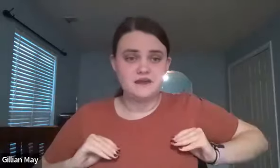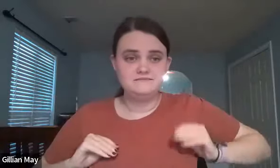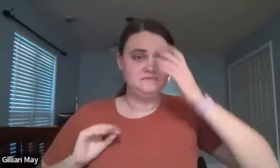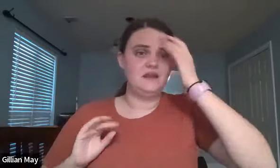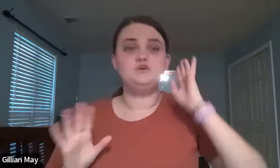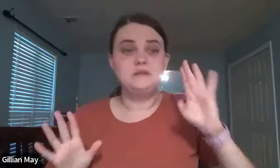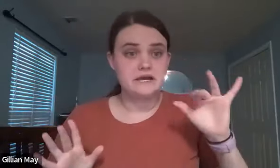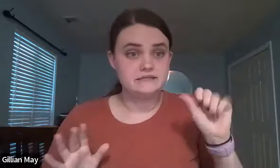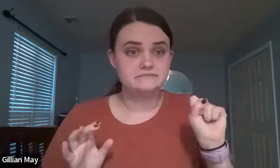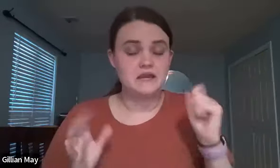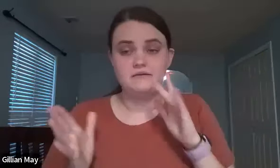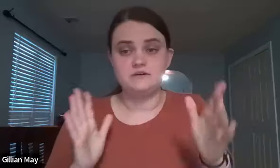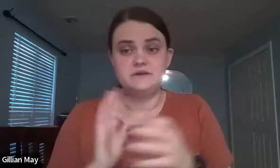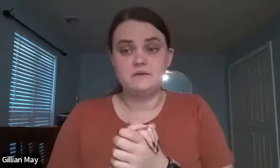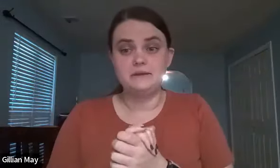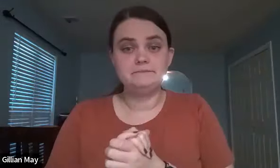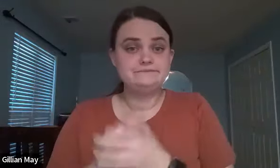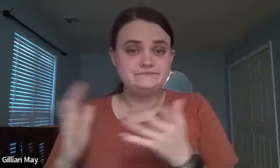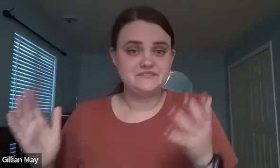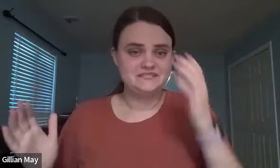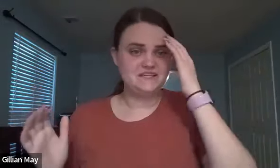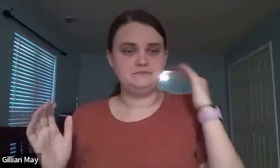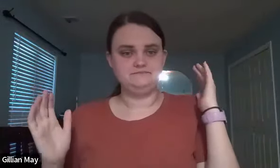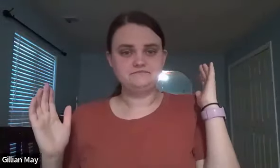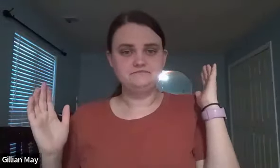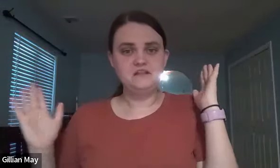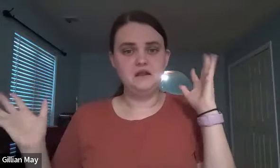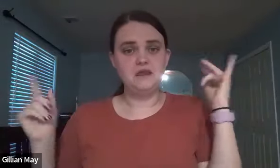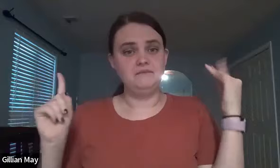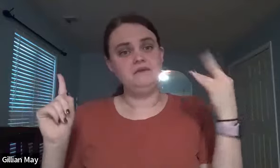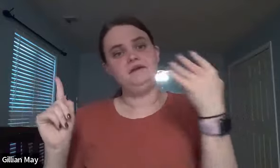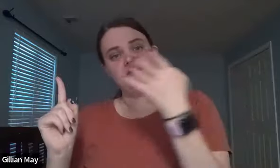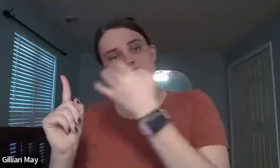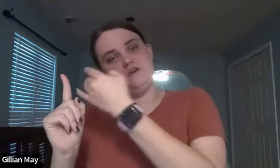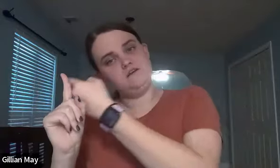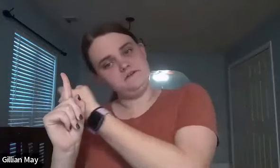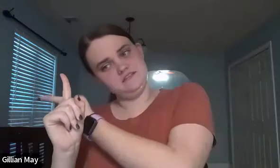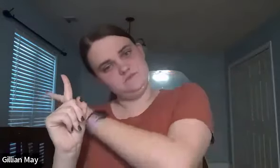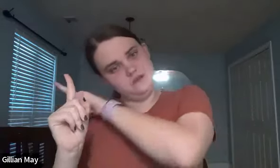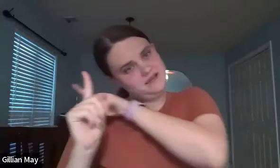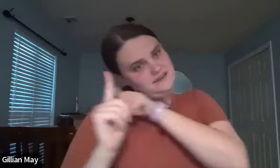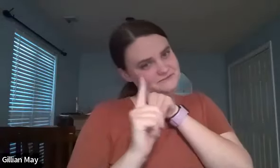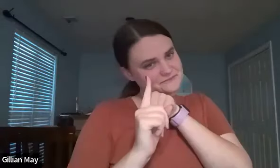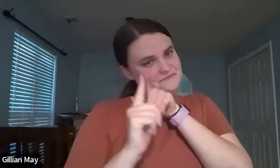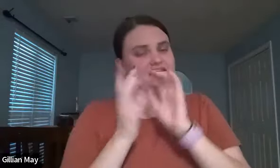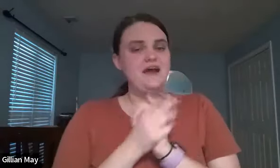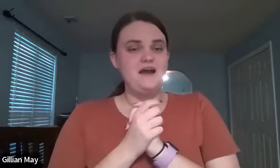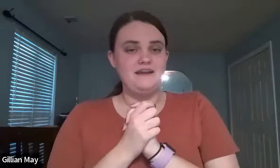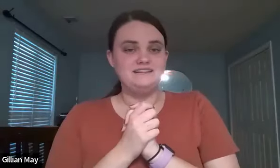that. I'm totally biased. I've always been that way. So, okay. Now that we've gone off on this, we'll come back here. All right.